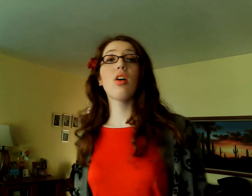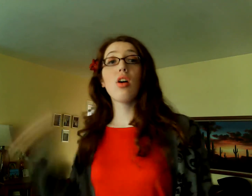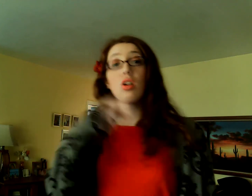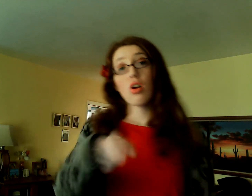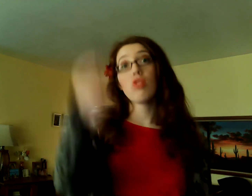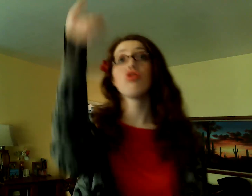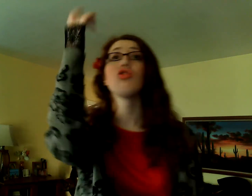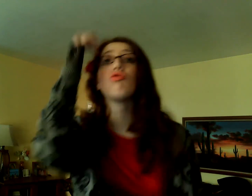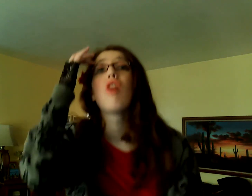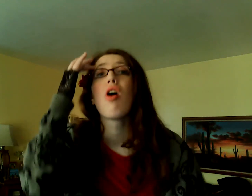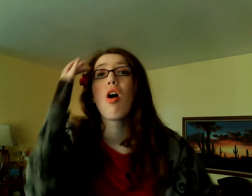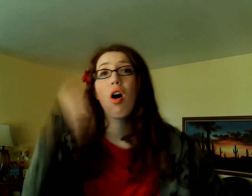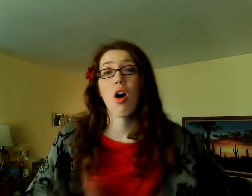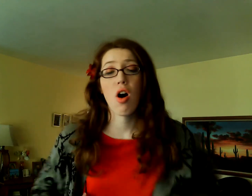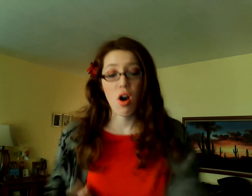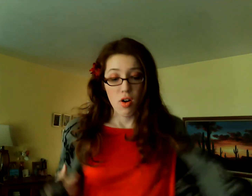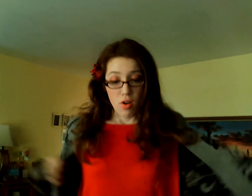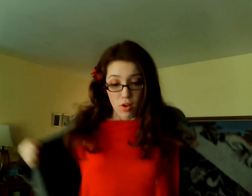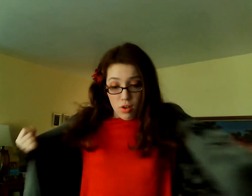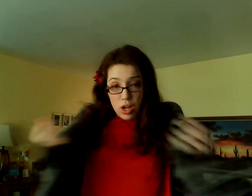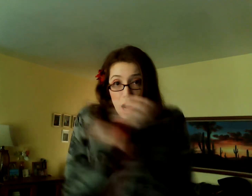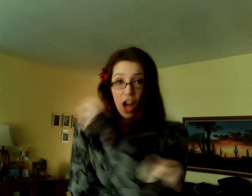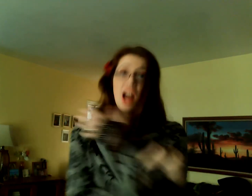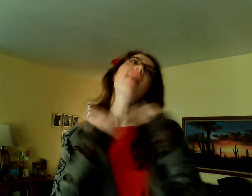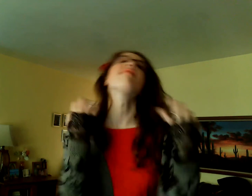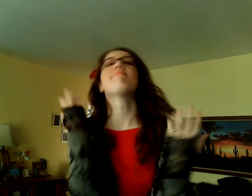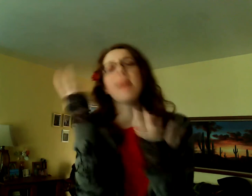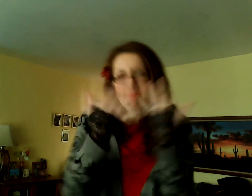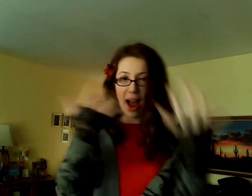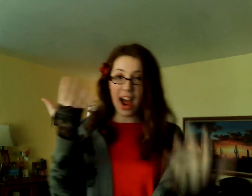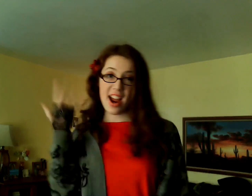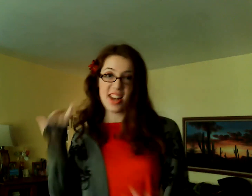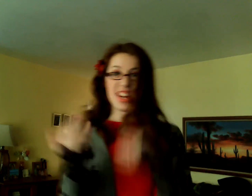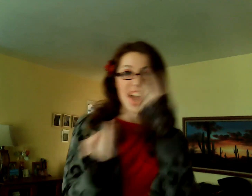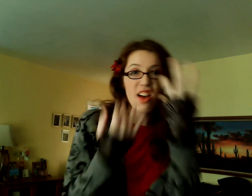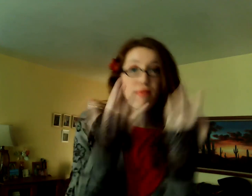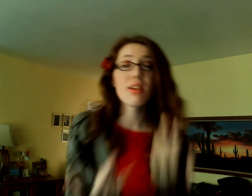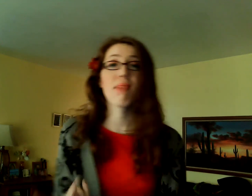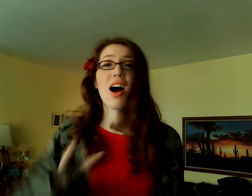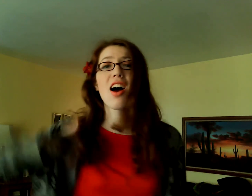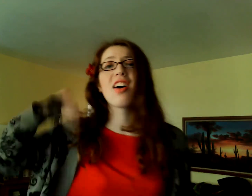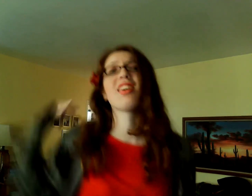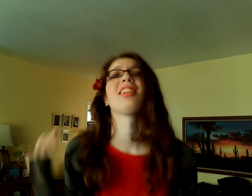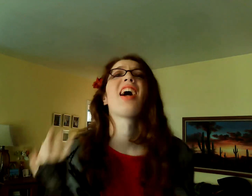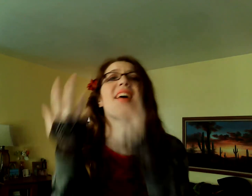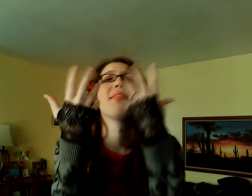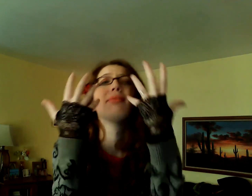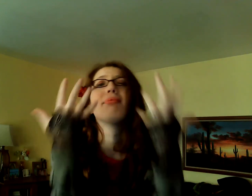Don't you know I've been burned, I've been burned, I've been